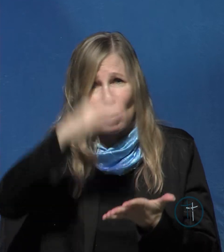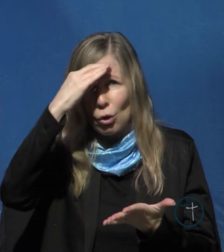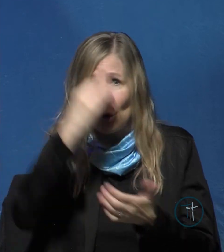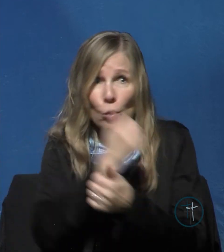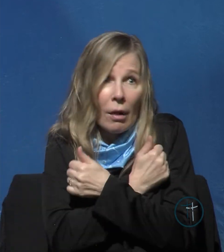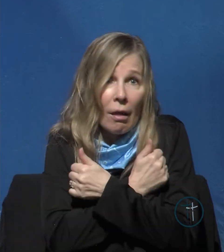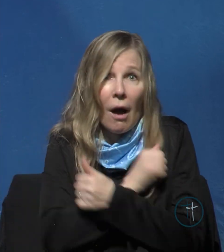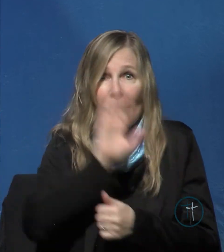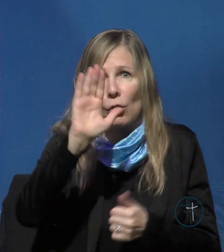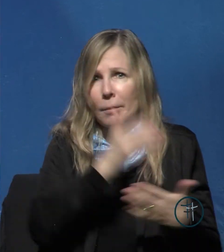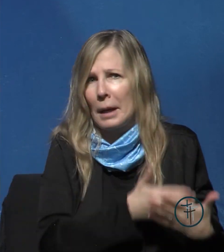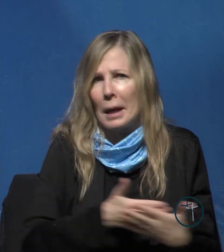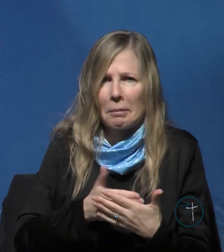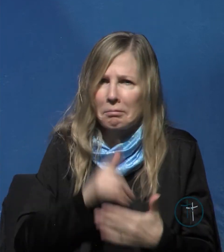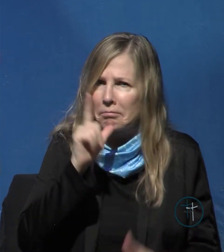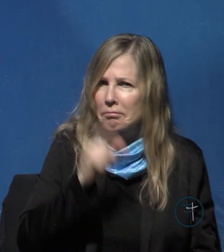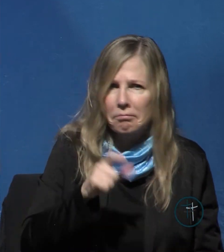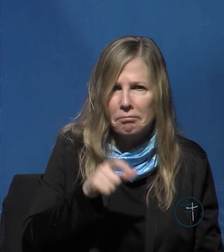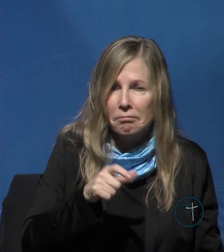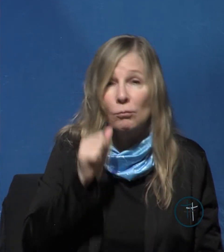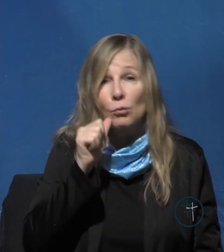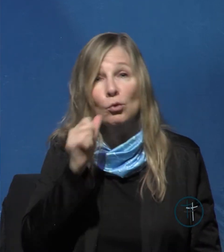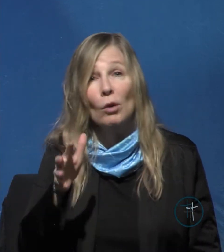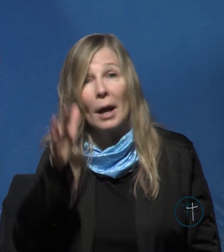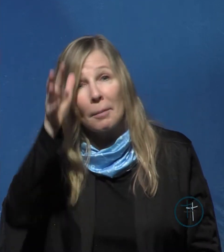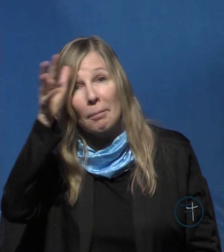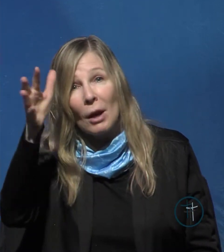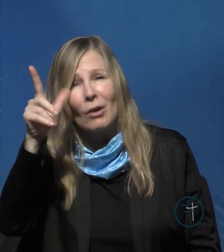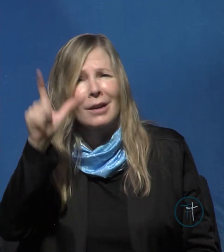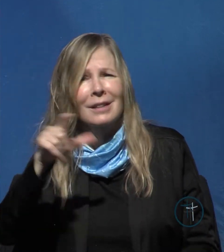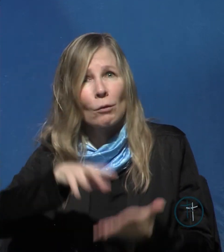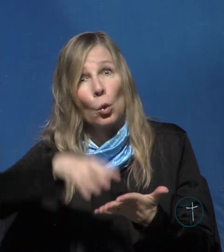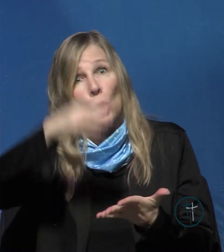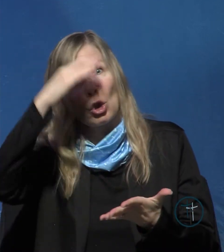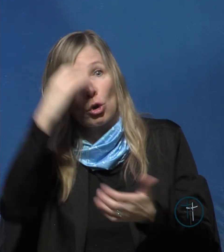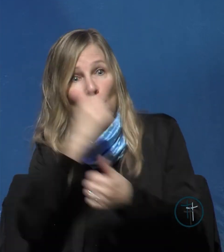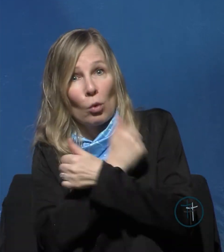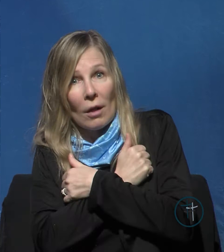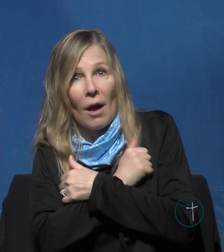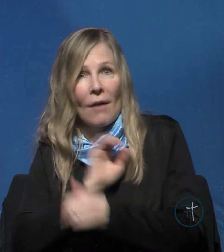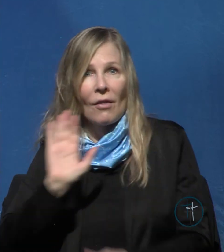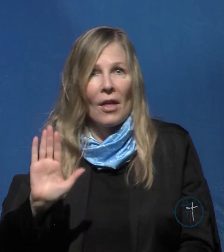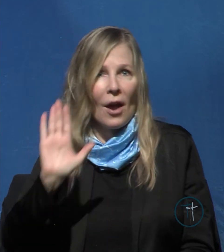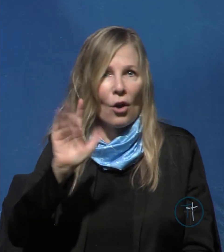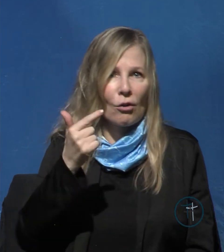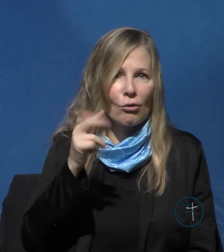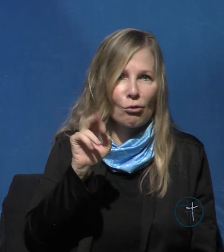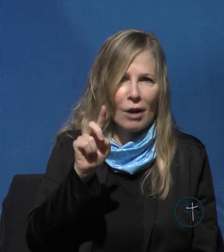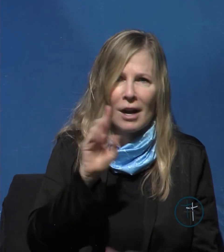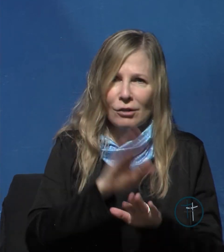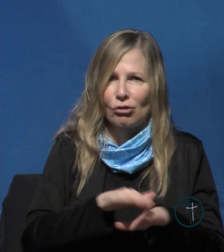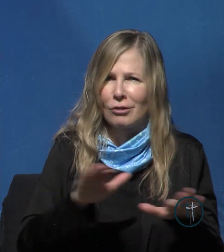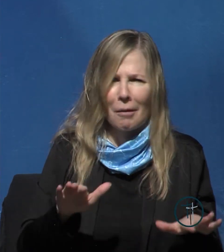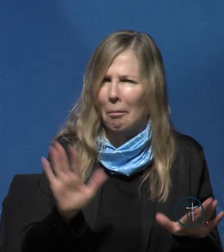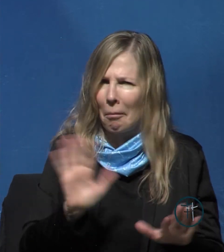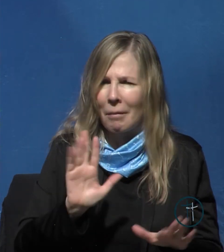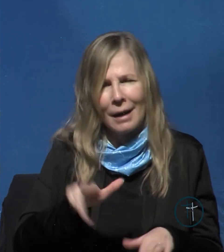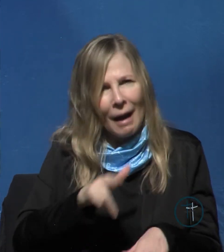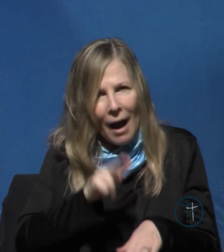child. A grandparent doesn't have to learn to love their grandchild, it just is natural.